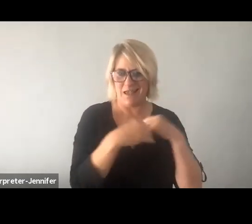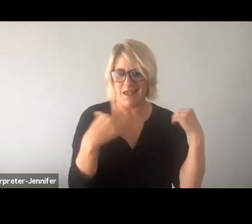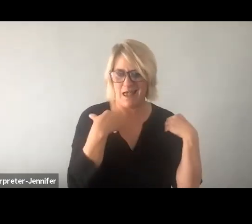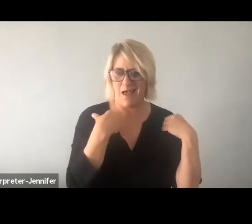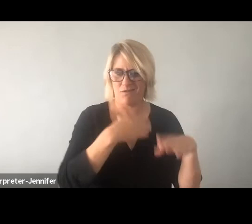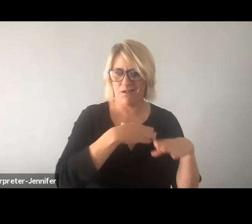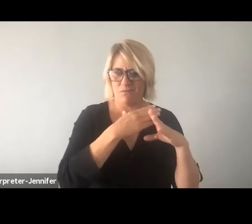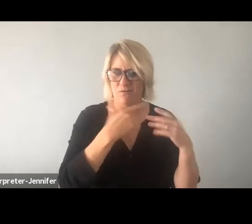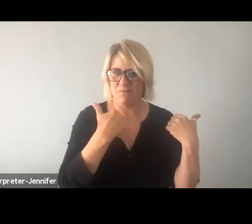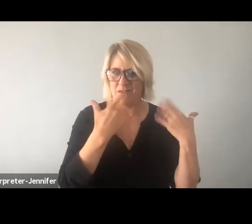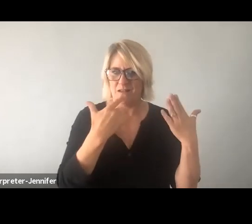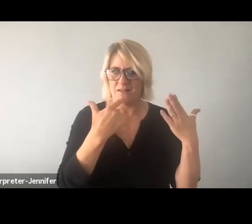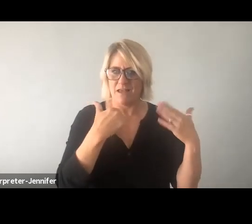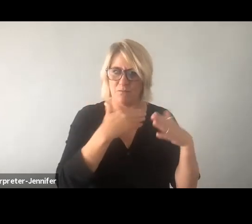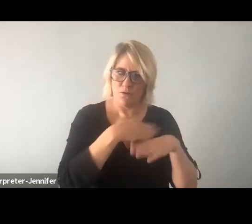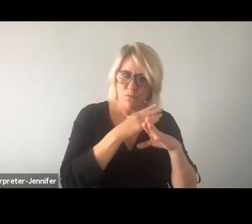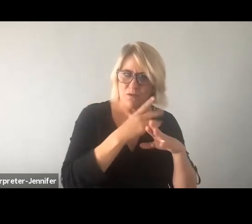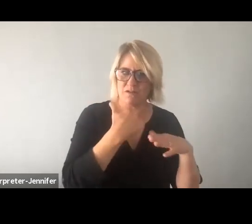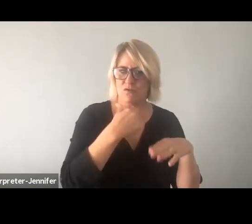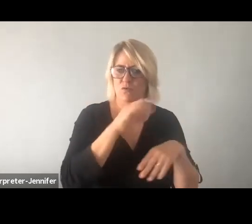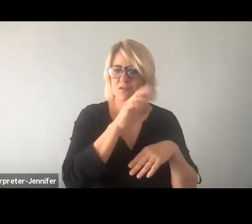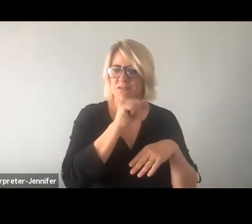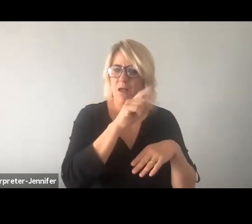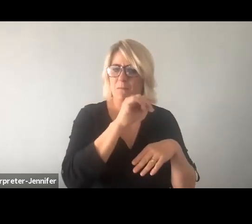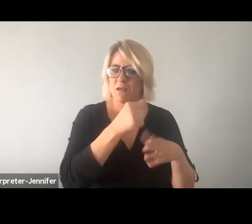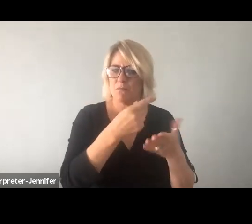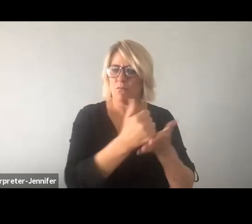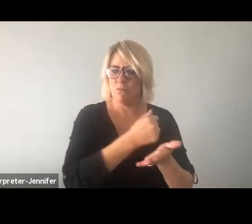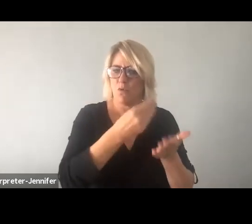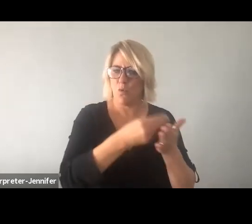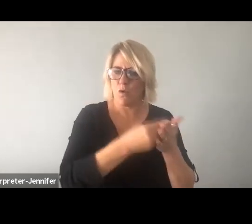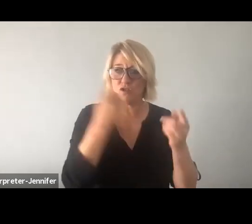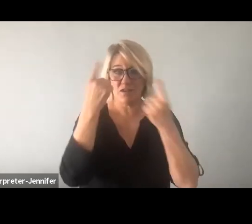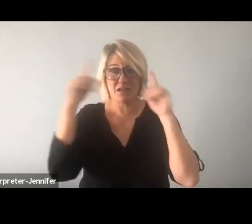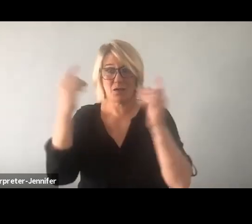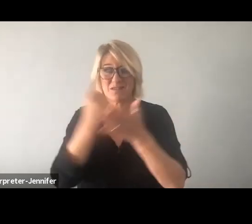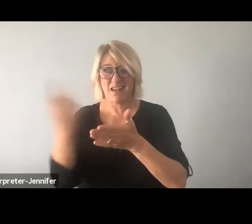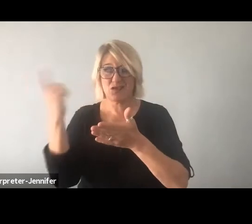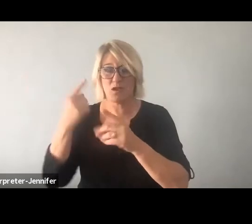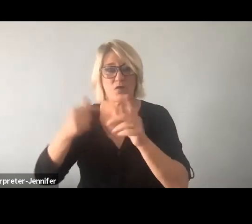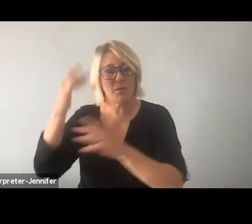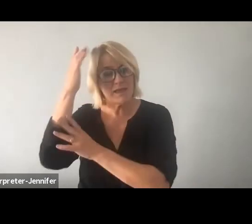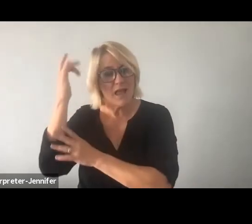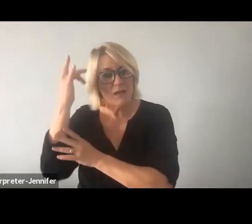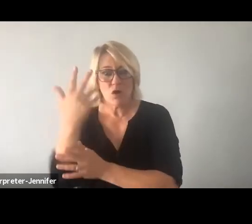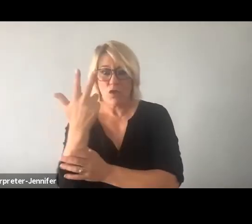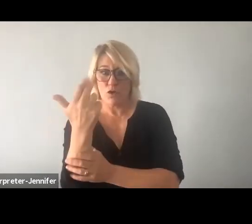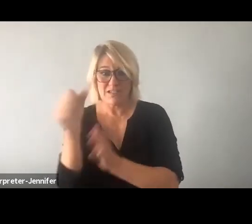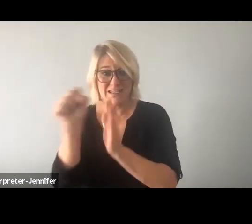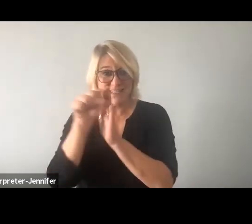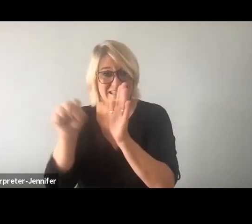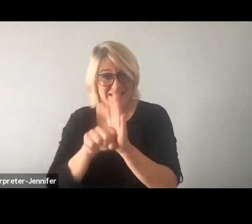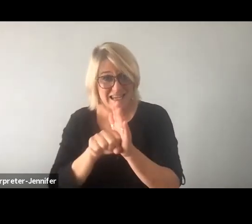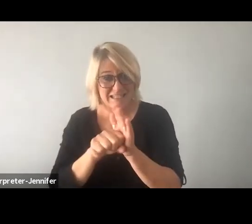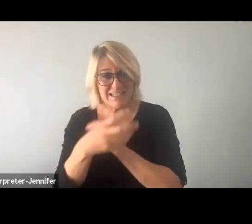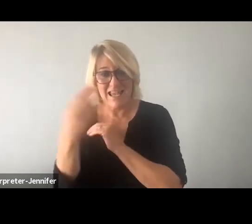prohibited sub-minimum wage to, with the announcement last week from California, 13 states and a number